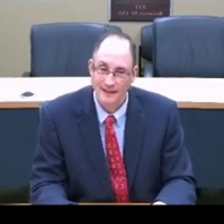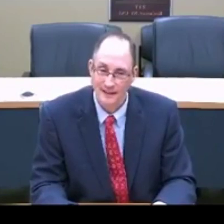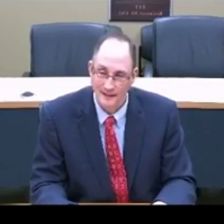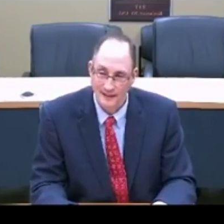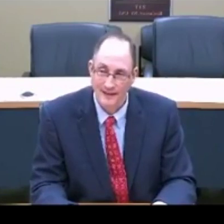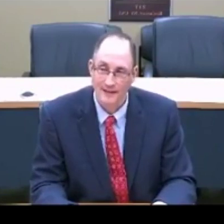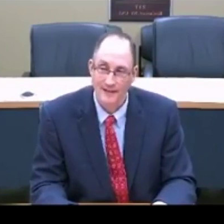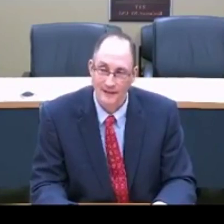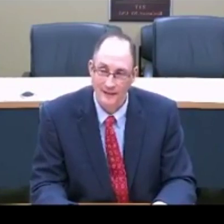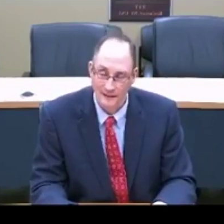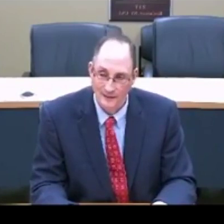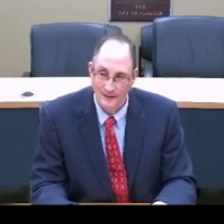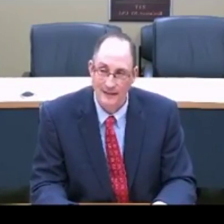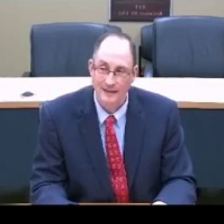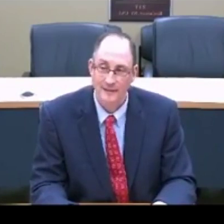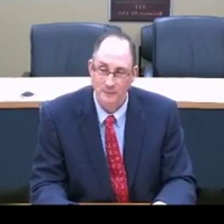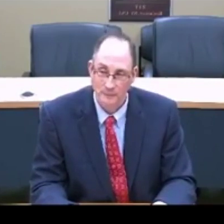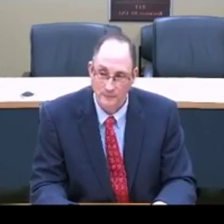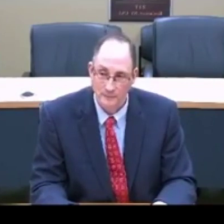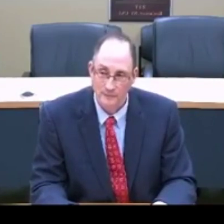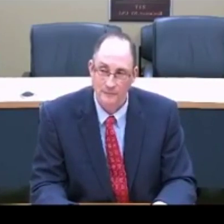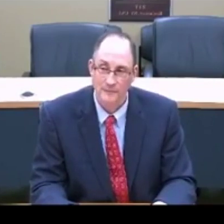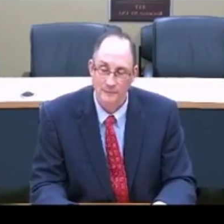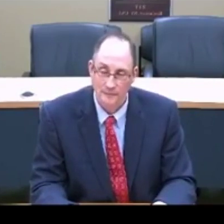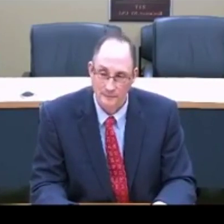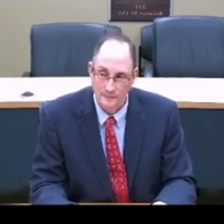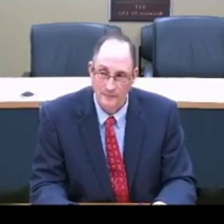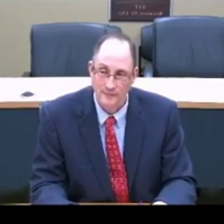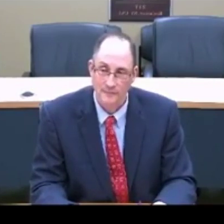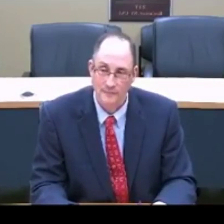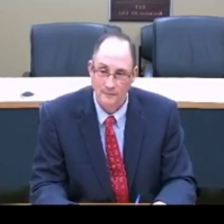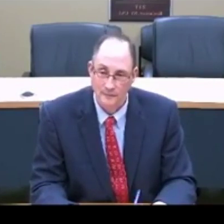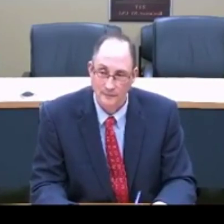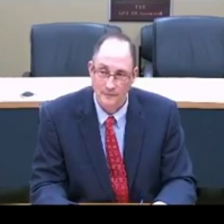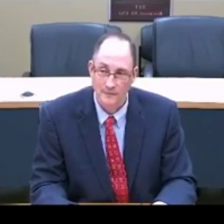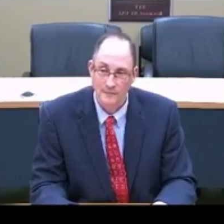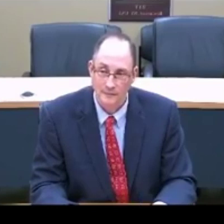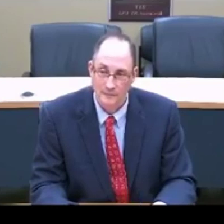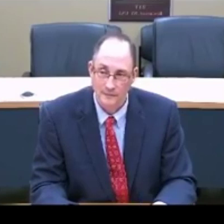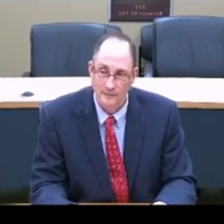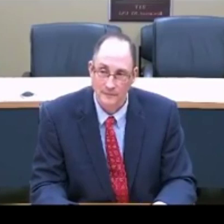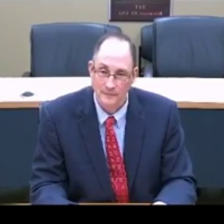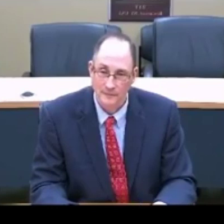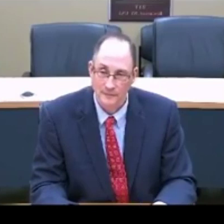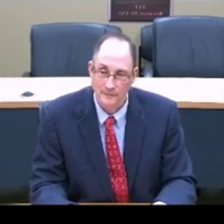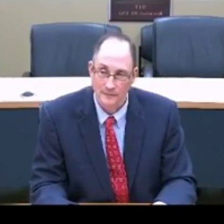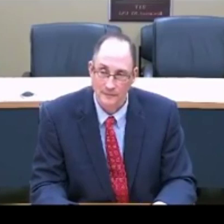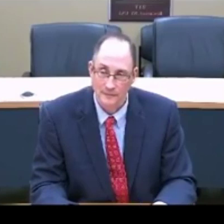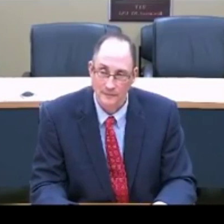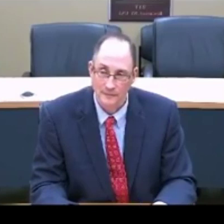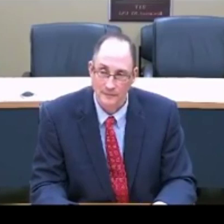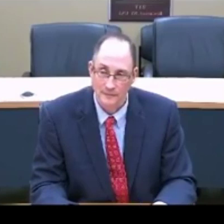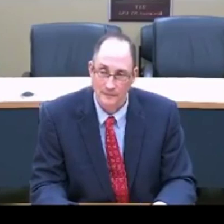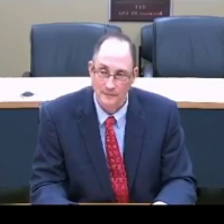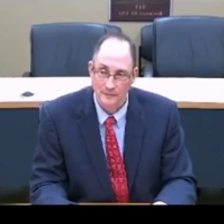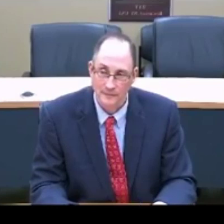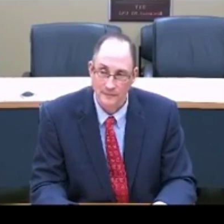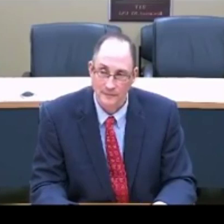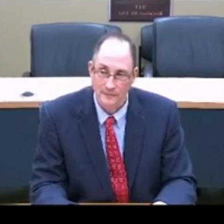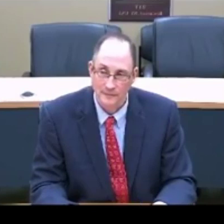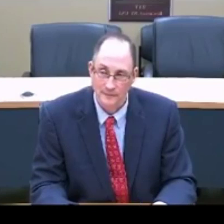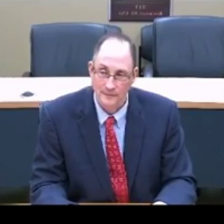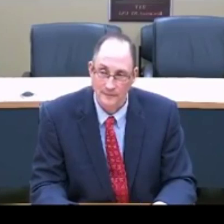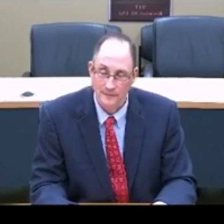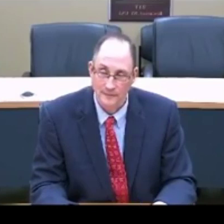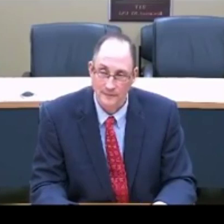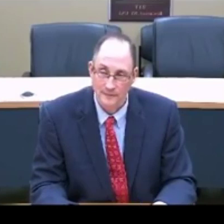culture and the pride and so, and these actually, because of the pride in the culture, these are employees that